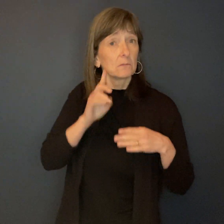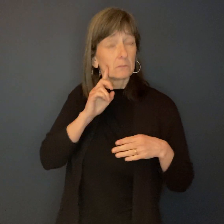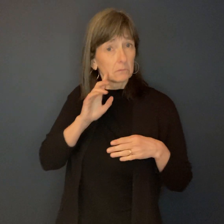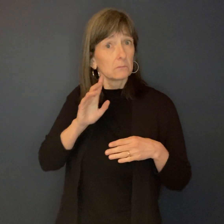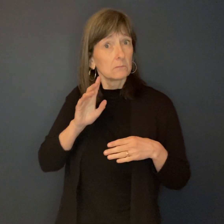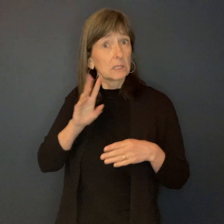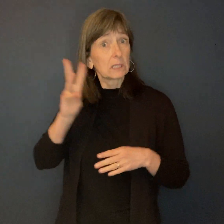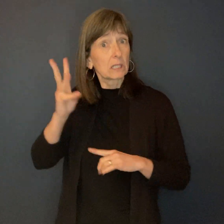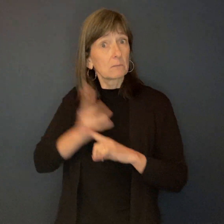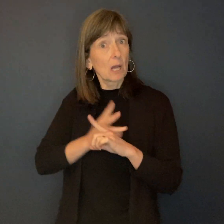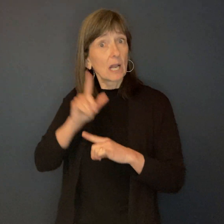statistics,